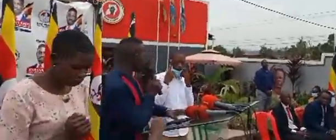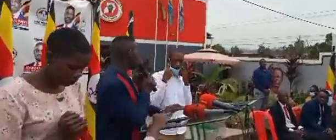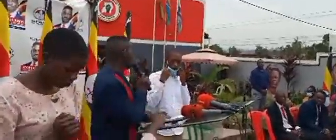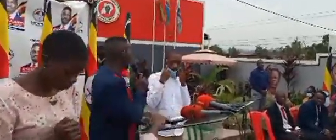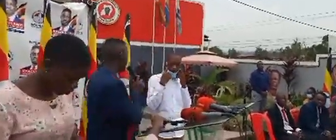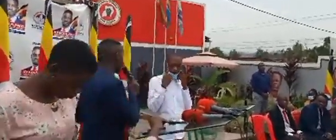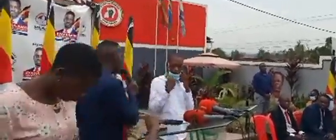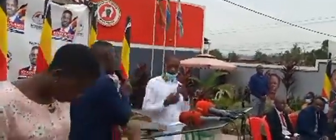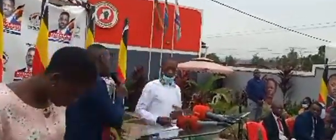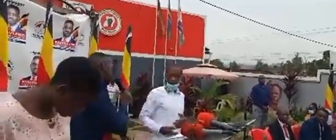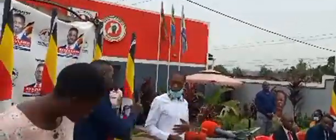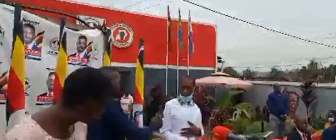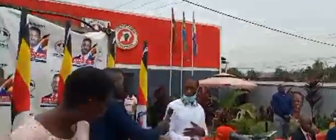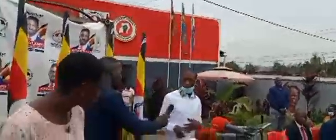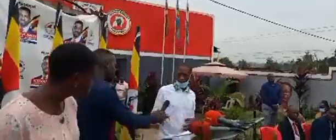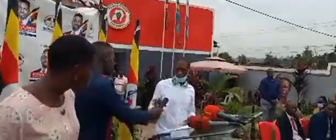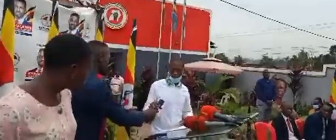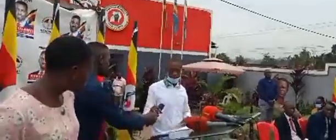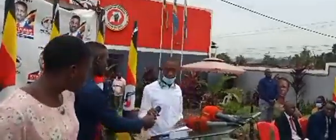kiki ekiri ekitale gyabadde